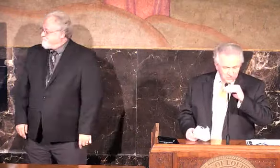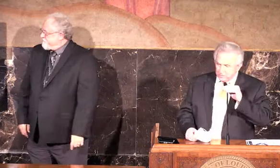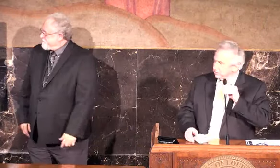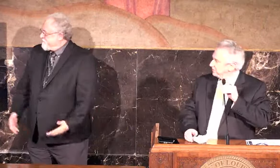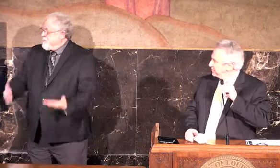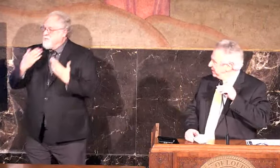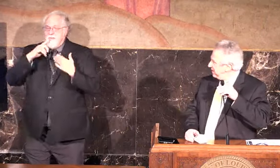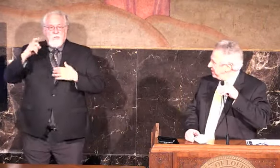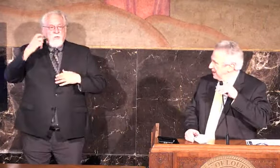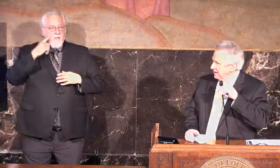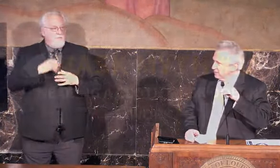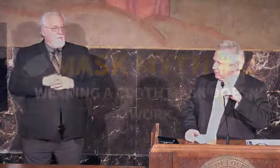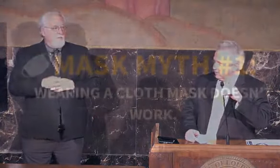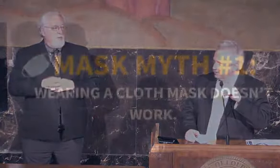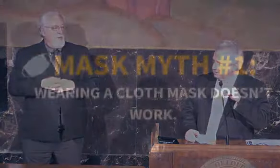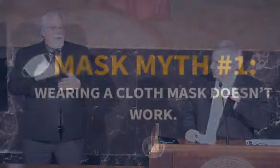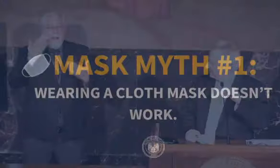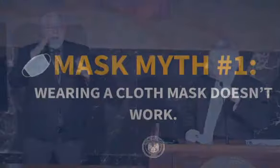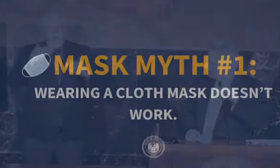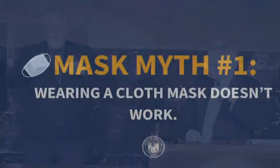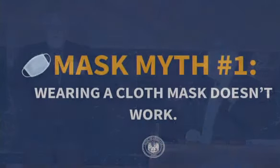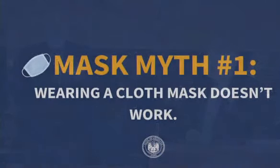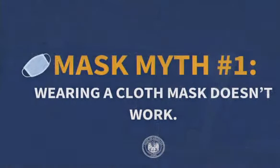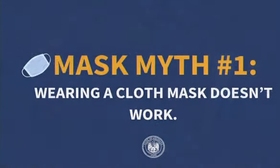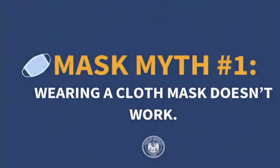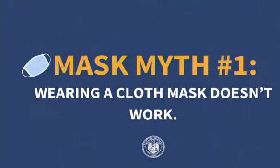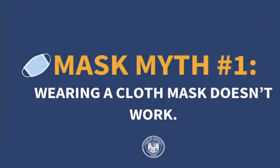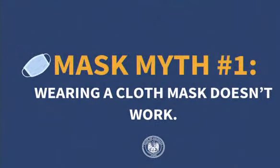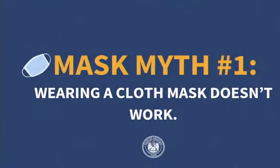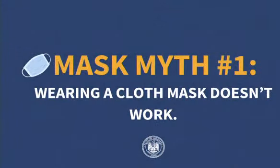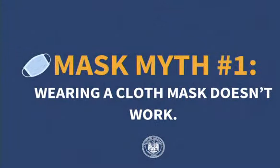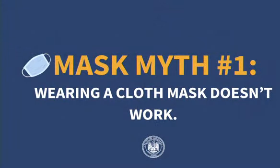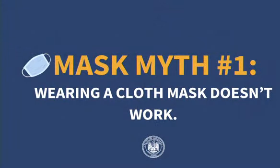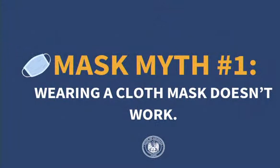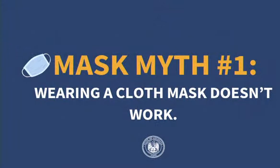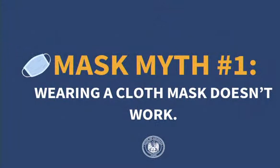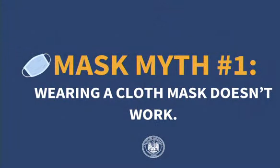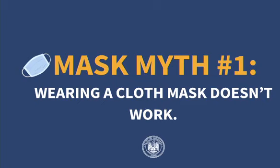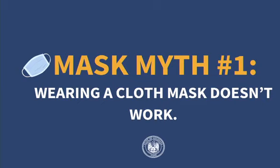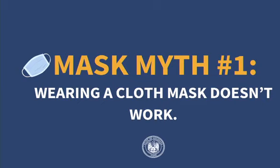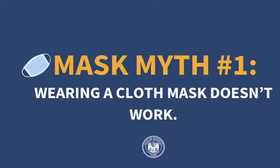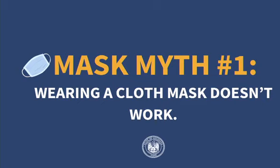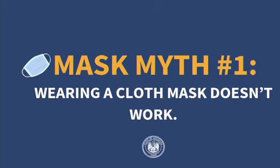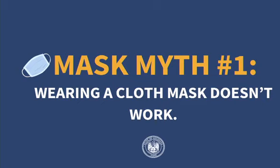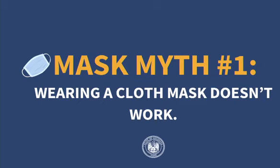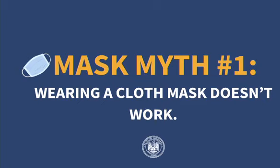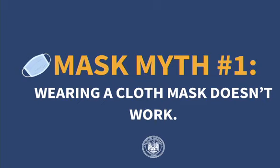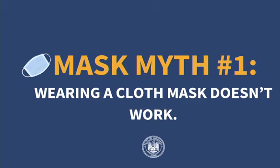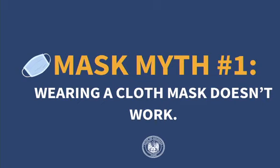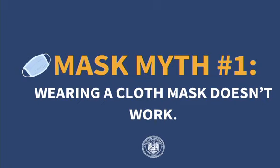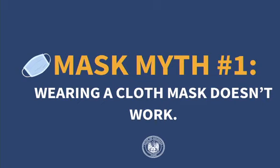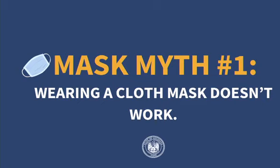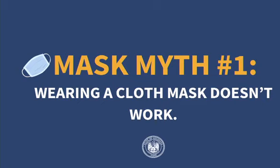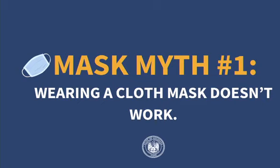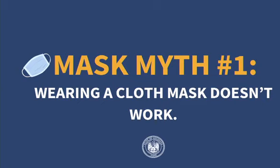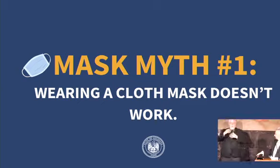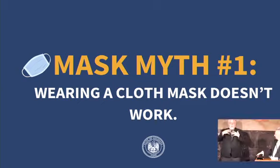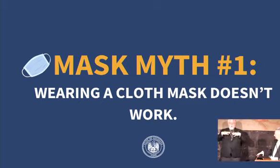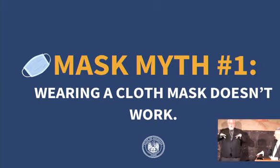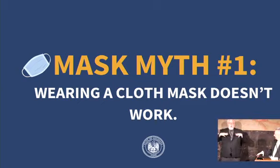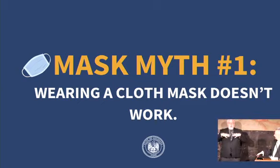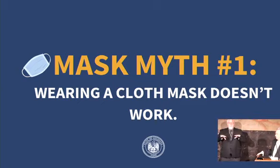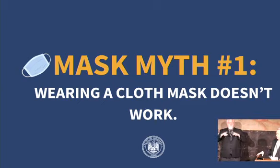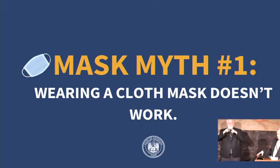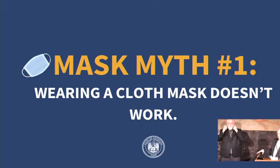Thank you, Governor. I didn't know if we had the slides today. Here we go. Myth number one, wearing a cloth mask doesn't